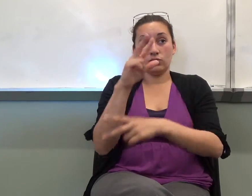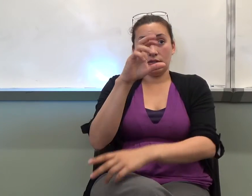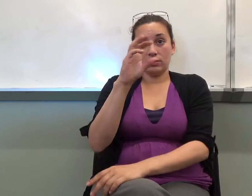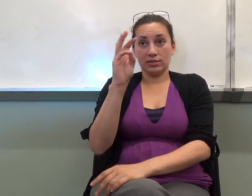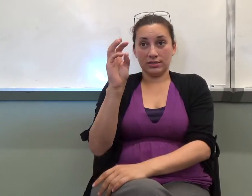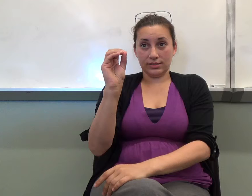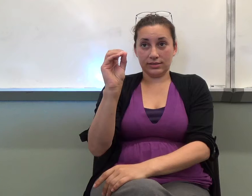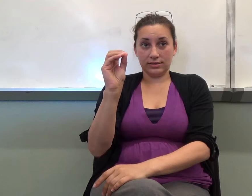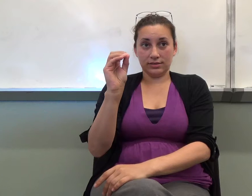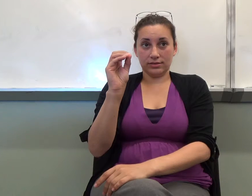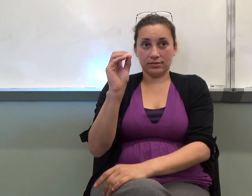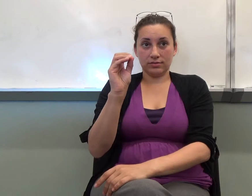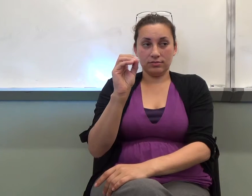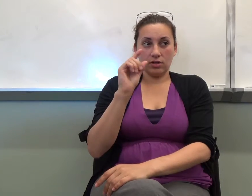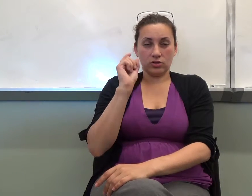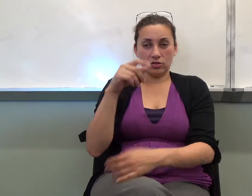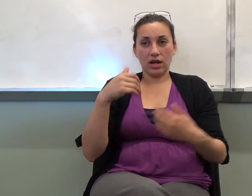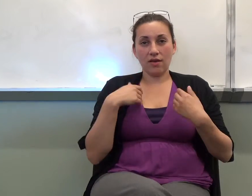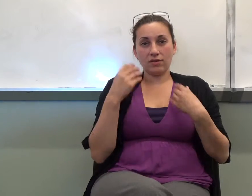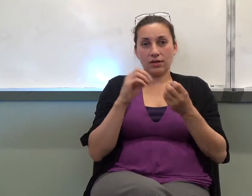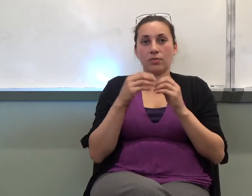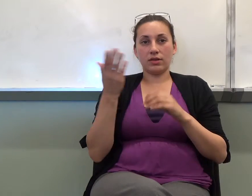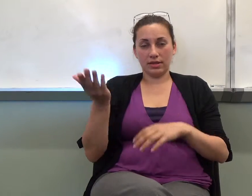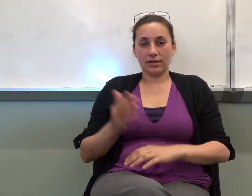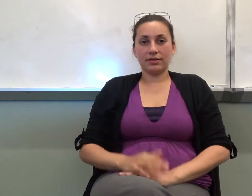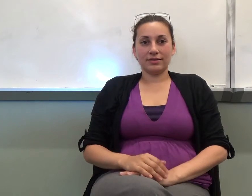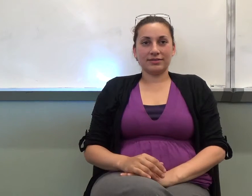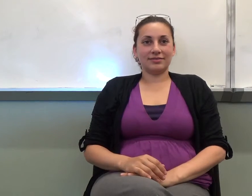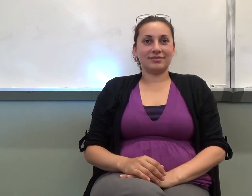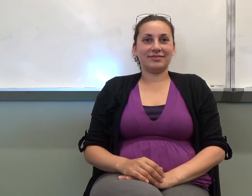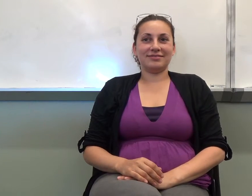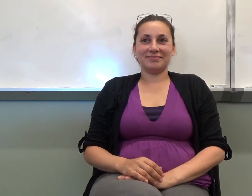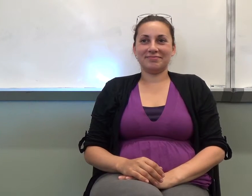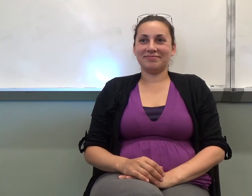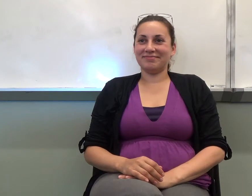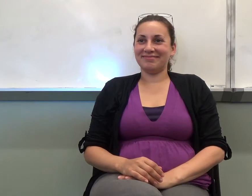that should give us the number we're looking for. So that's a 0.35